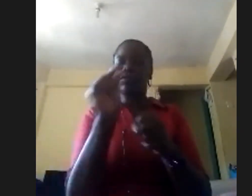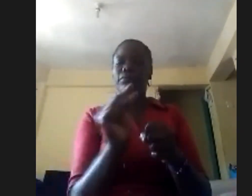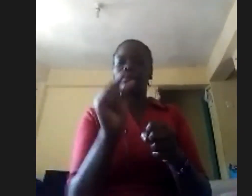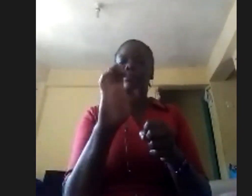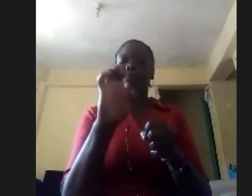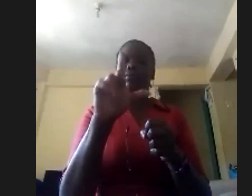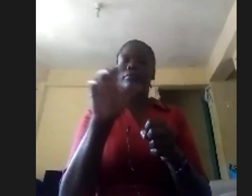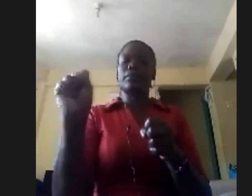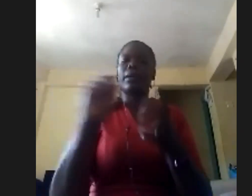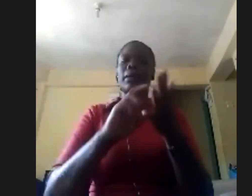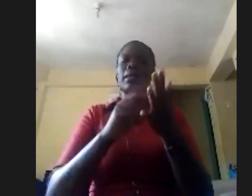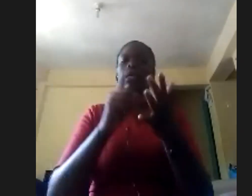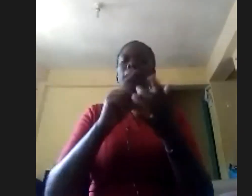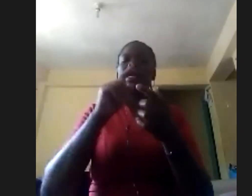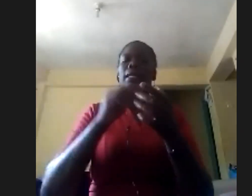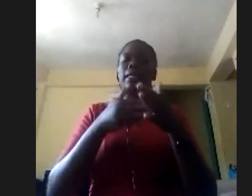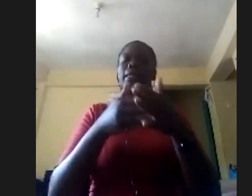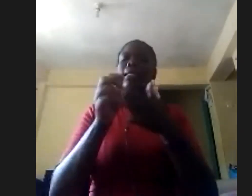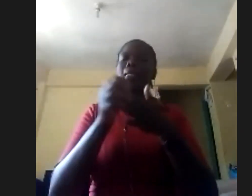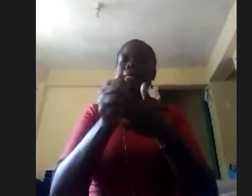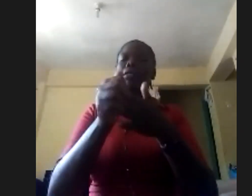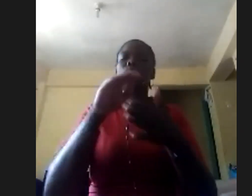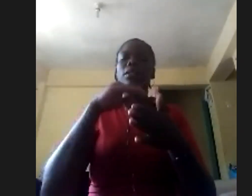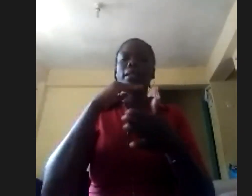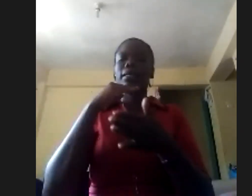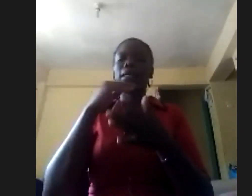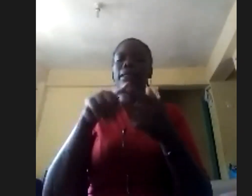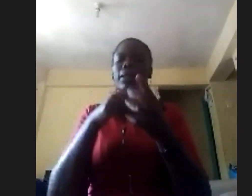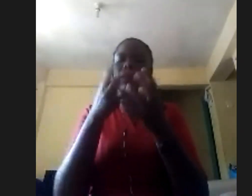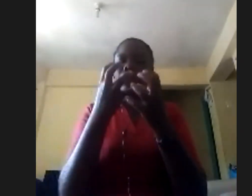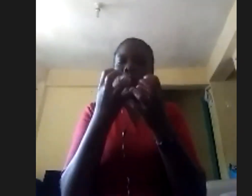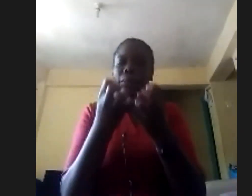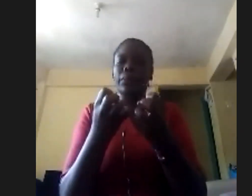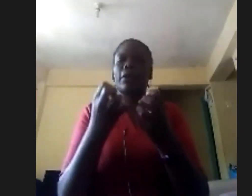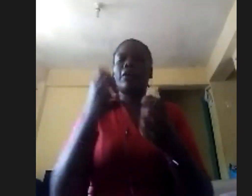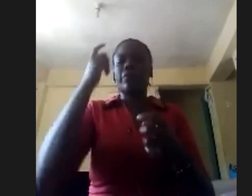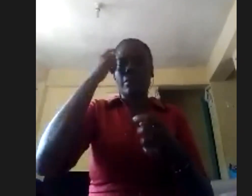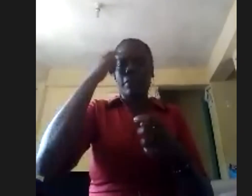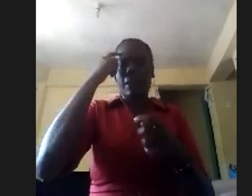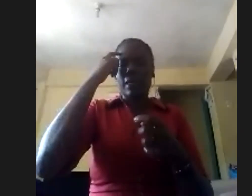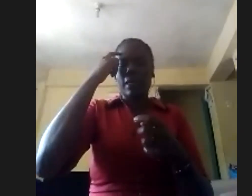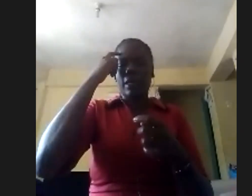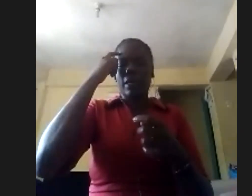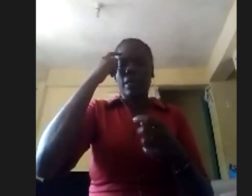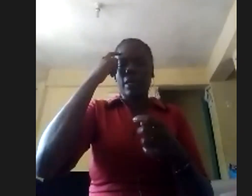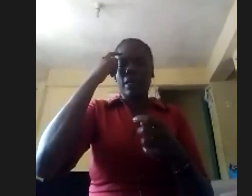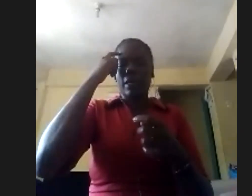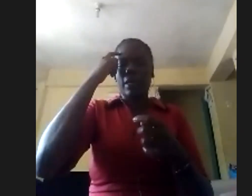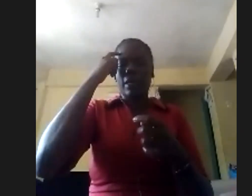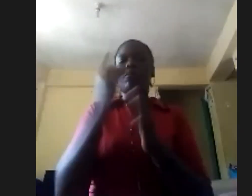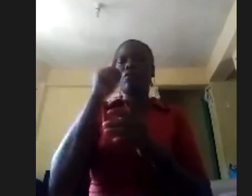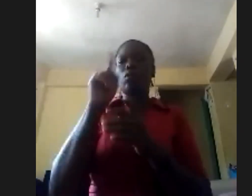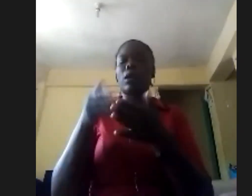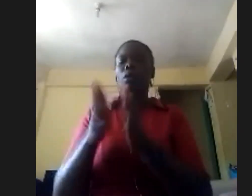on there's now the shrinking of the brain, becoming atrophied. So for example, for one way to tell